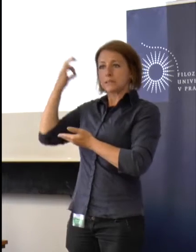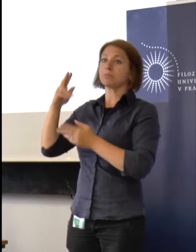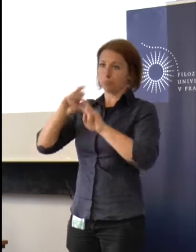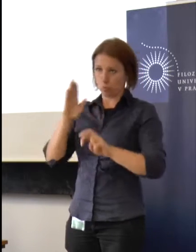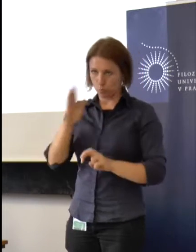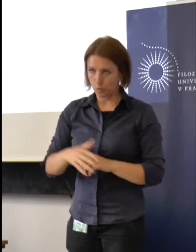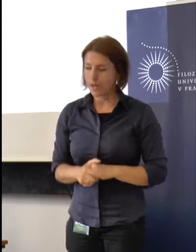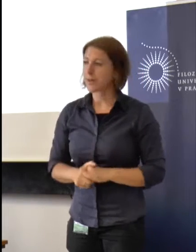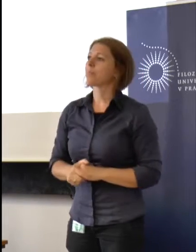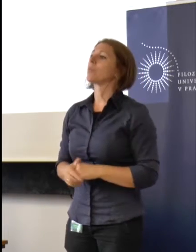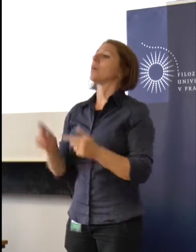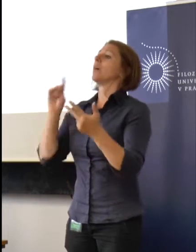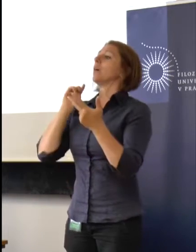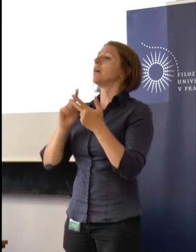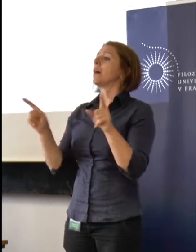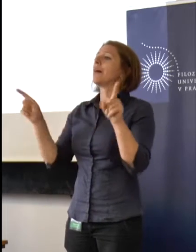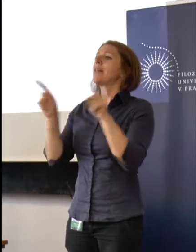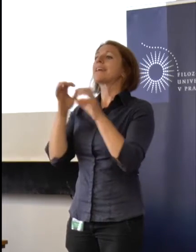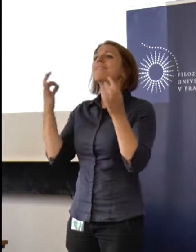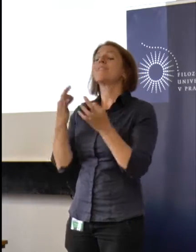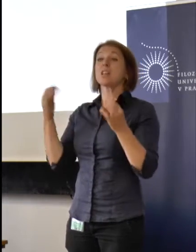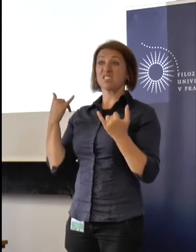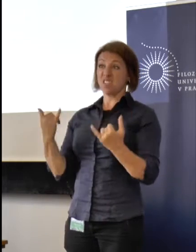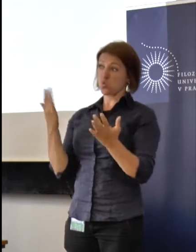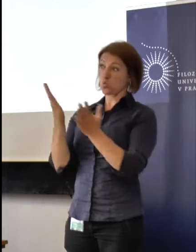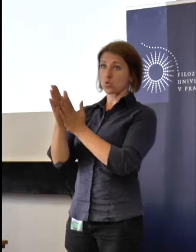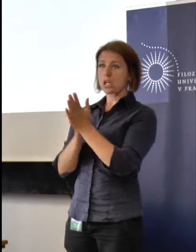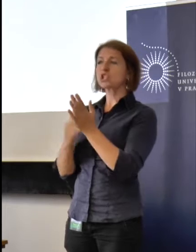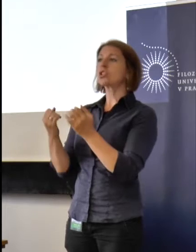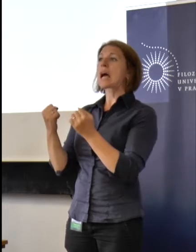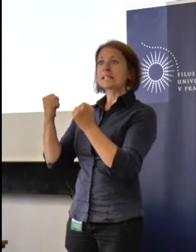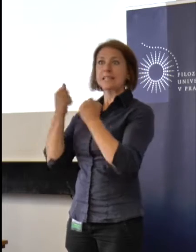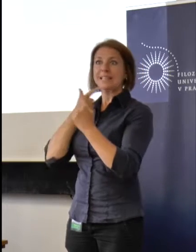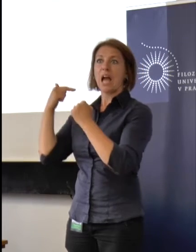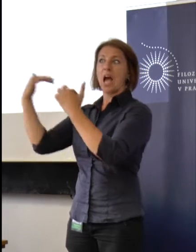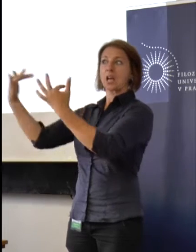views. Why is this important? Why is this important, and why